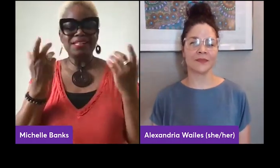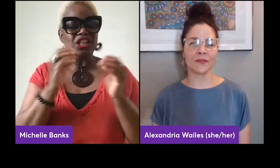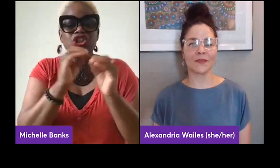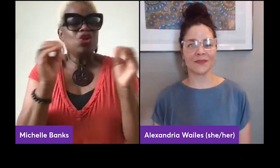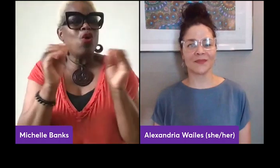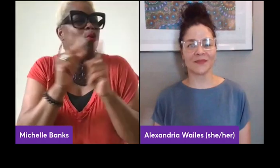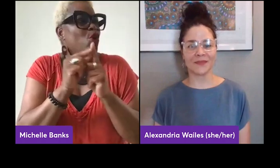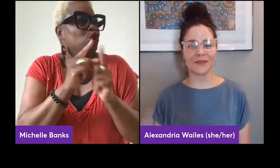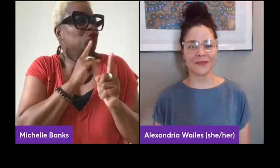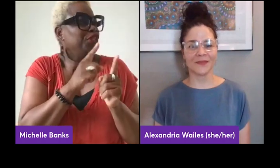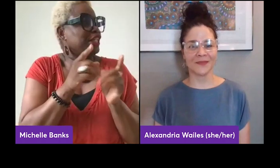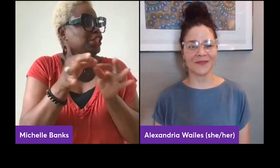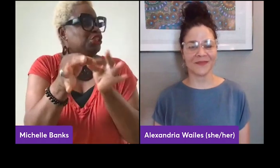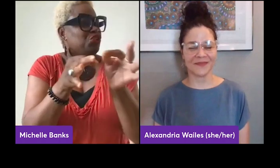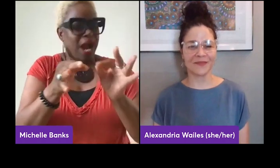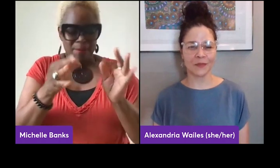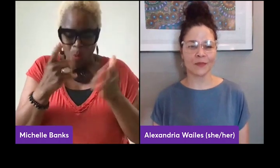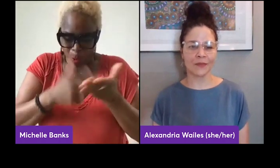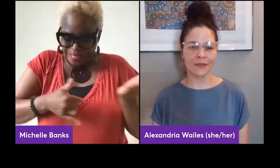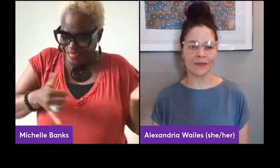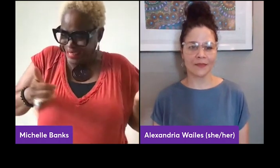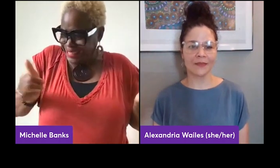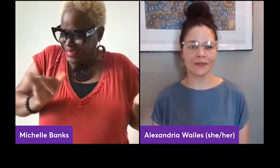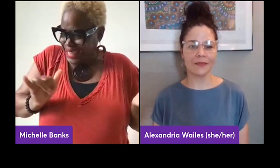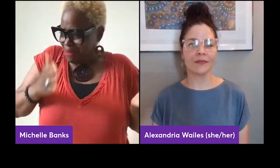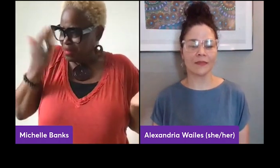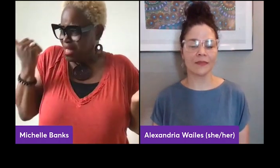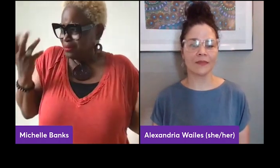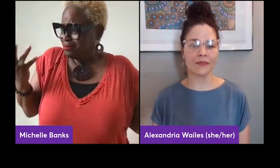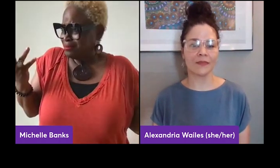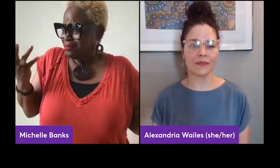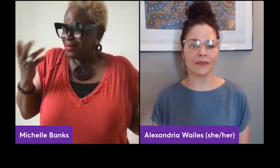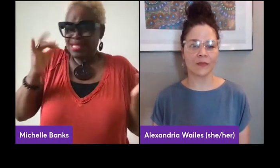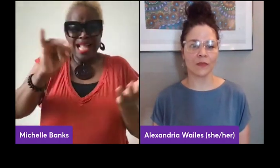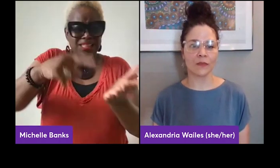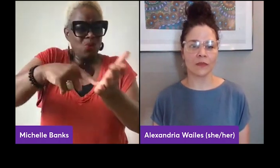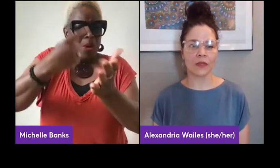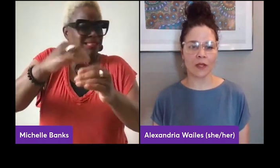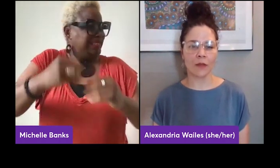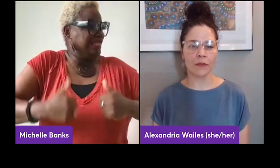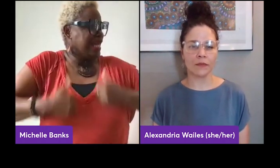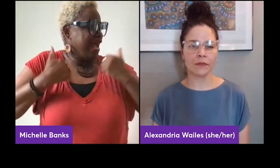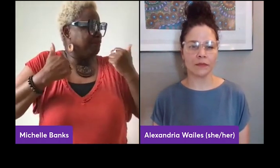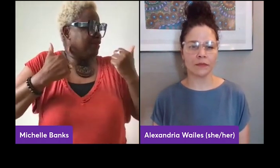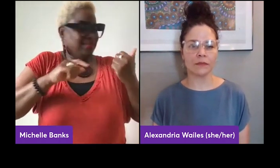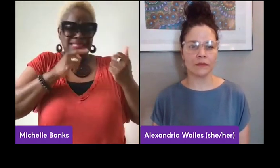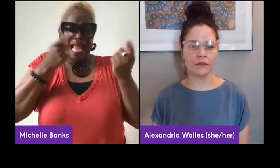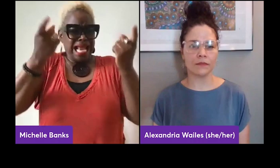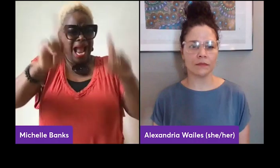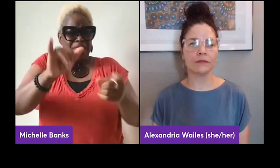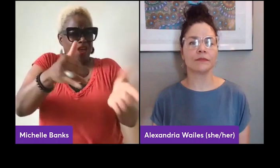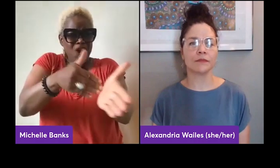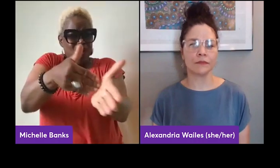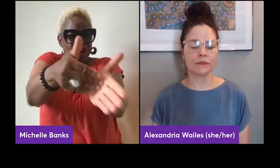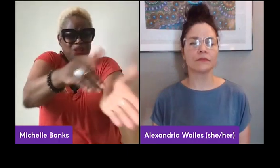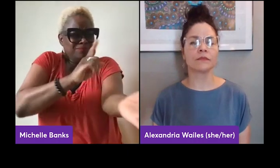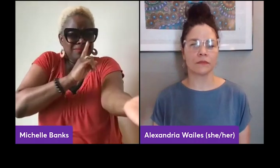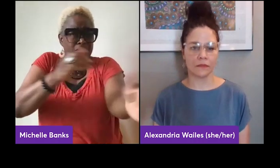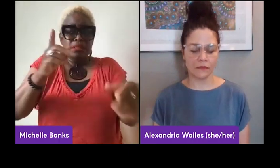There are no words to describe what that's like, because it's a once-in-a-lifetime experience.